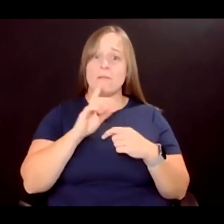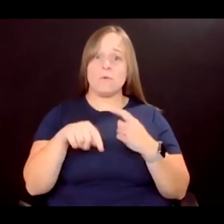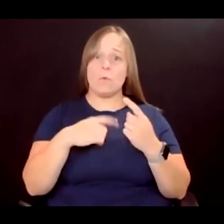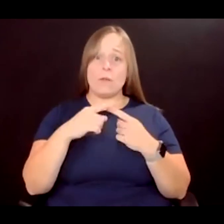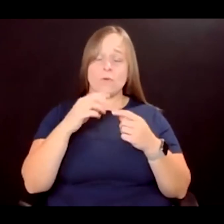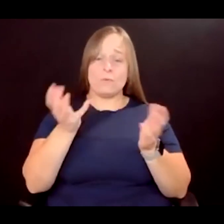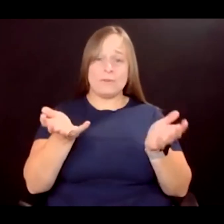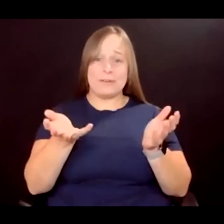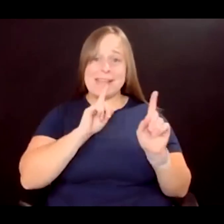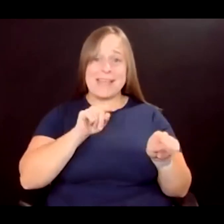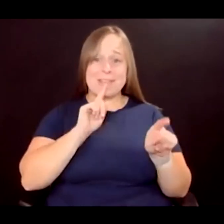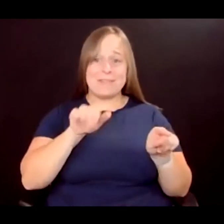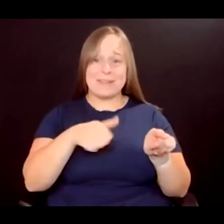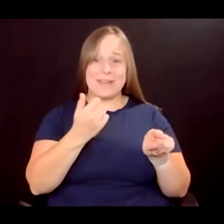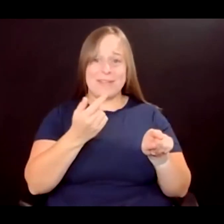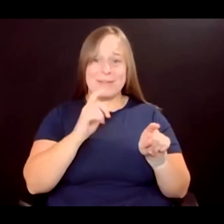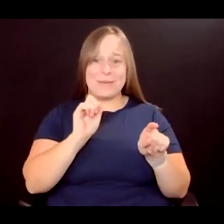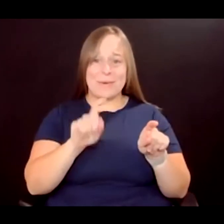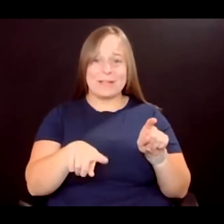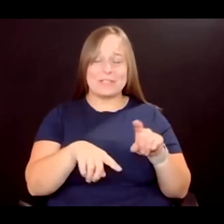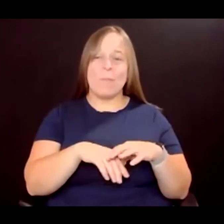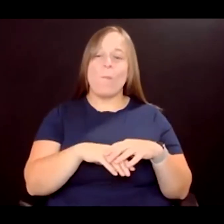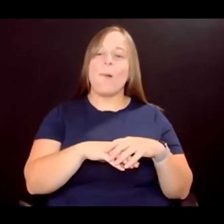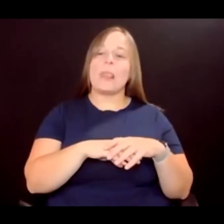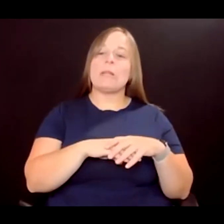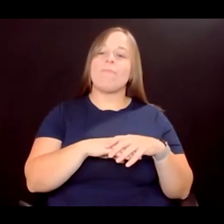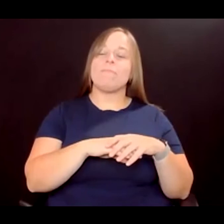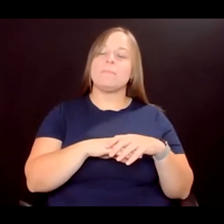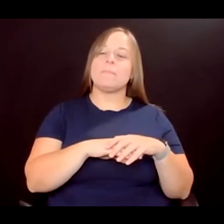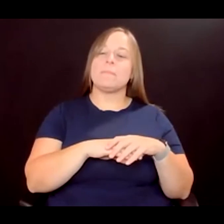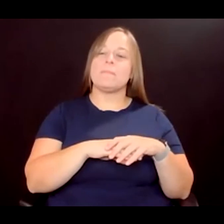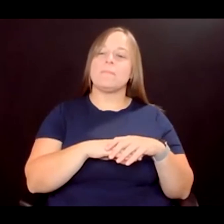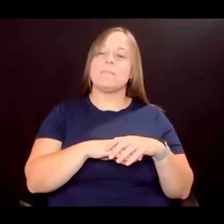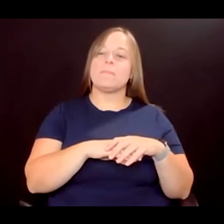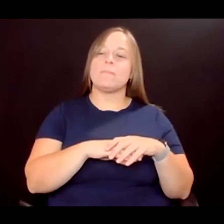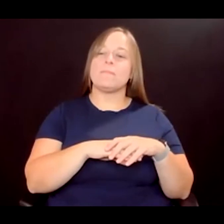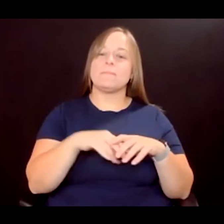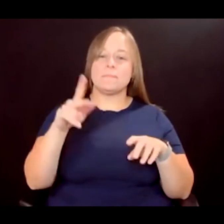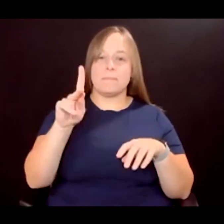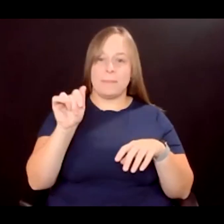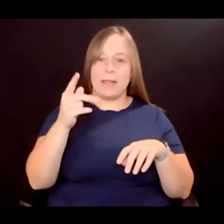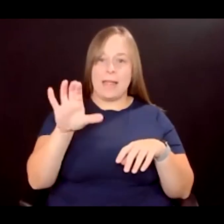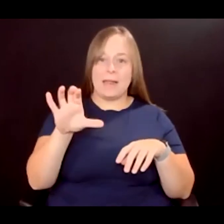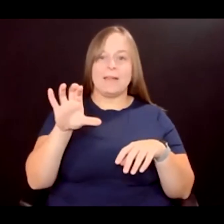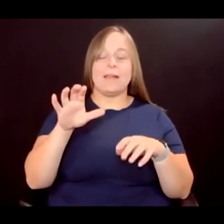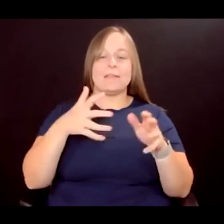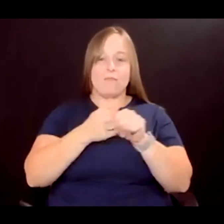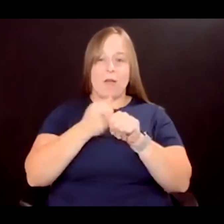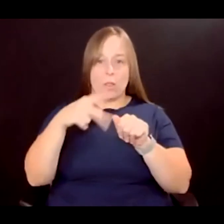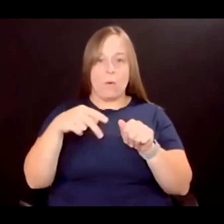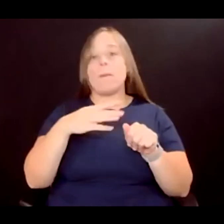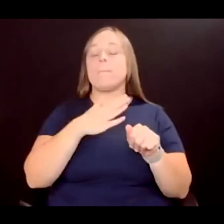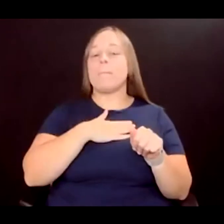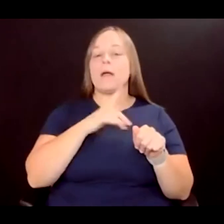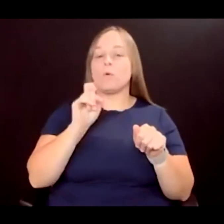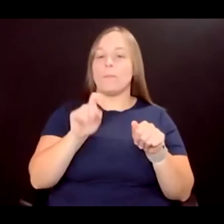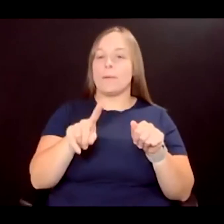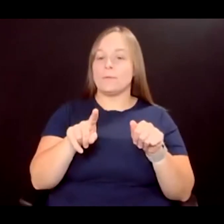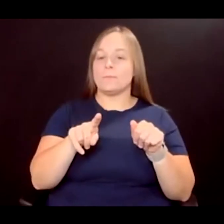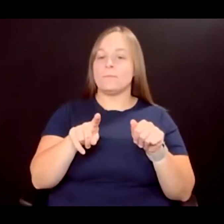snow is getting removed. I was in Montreal once during a snowstorm Yeah. and was amazed at how everybody